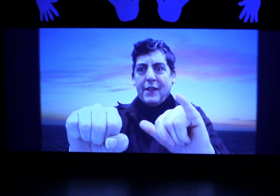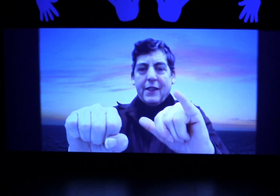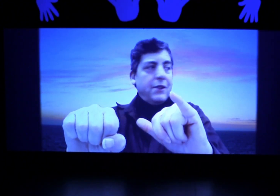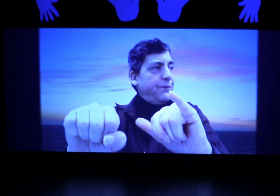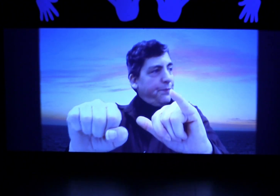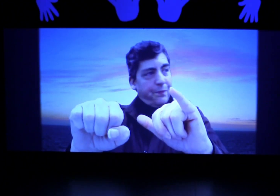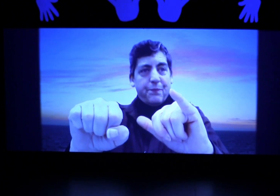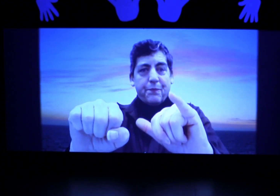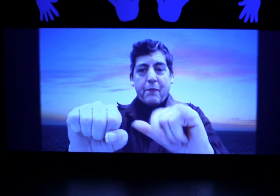Really?